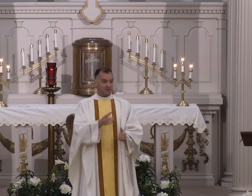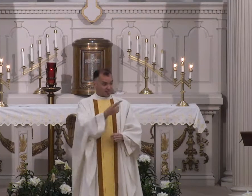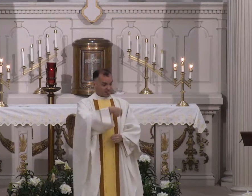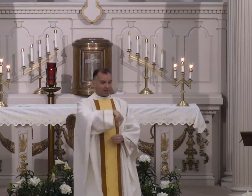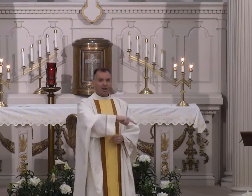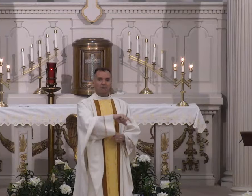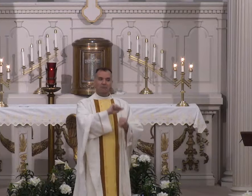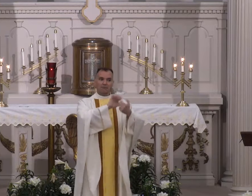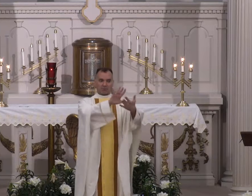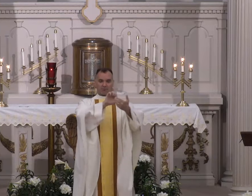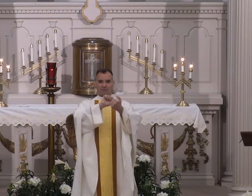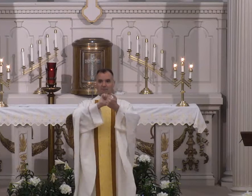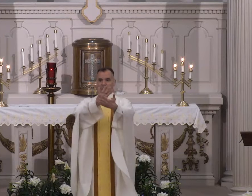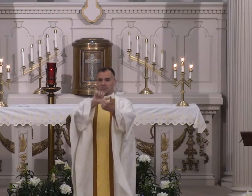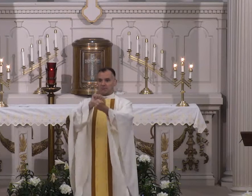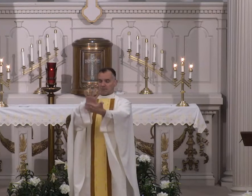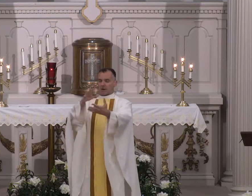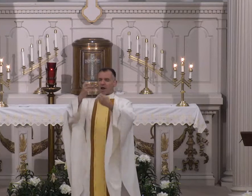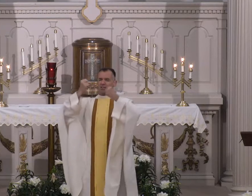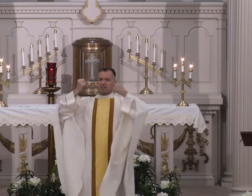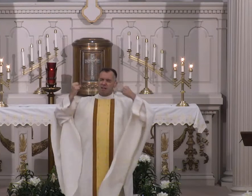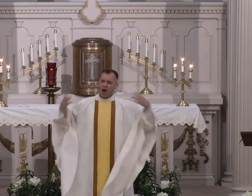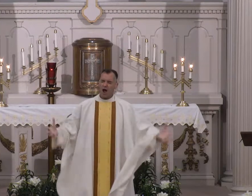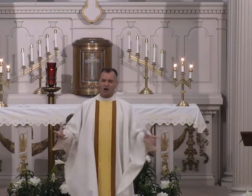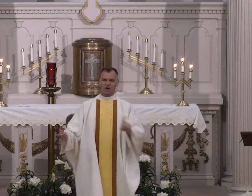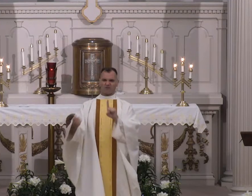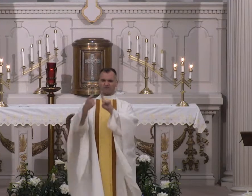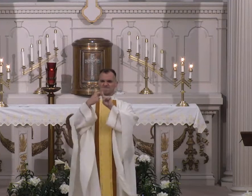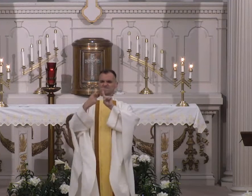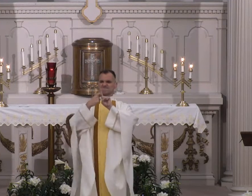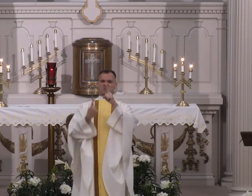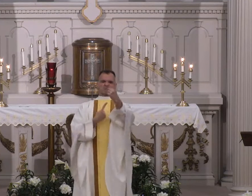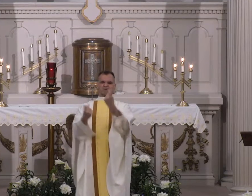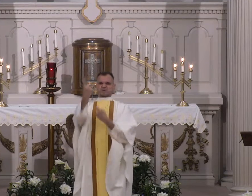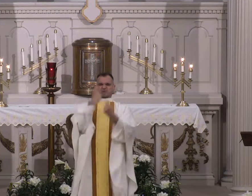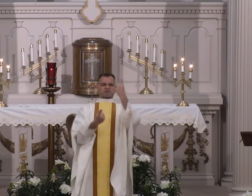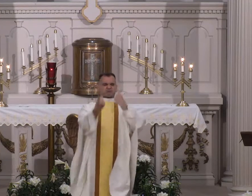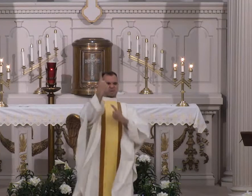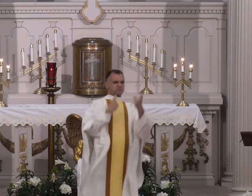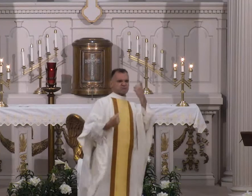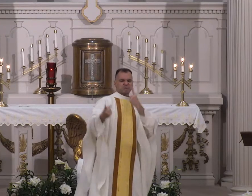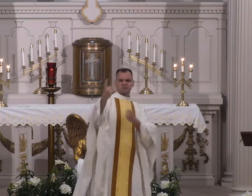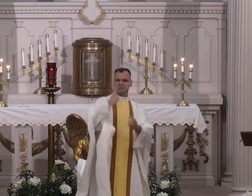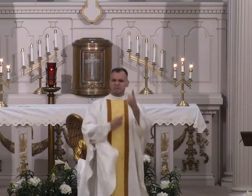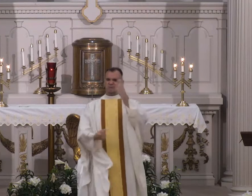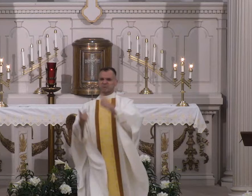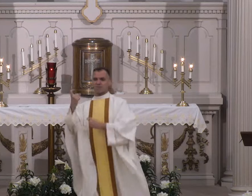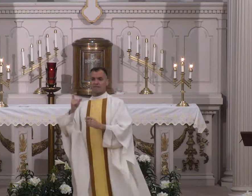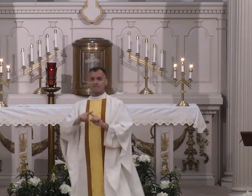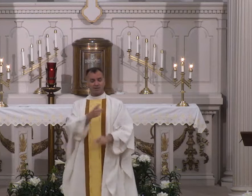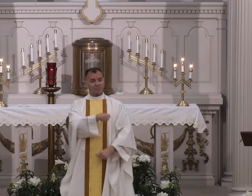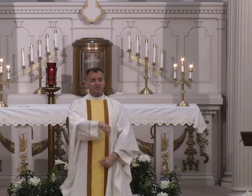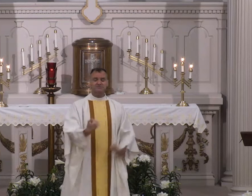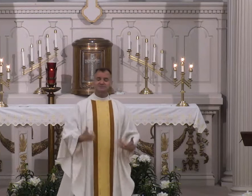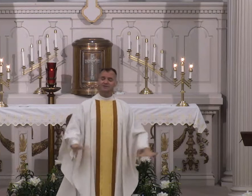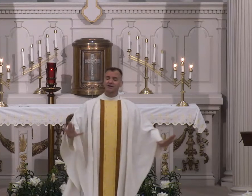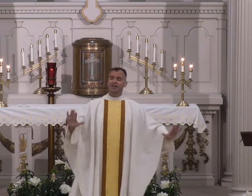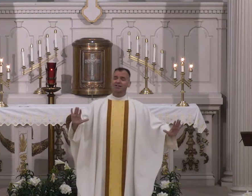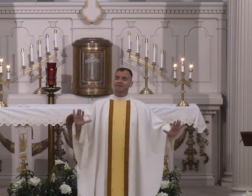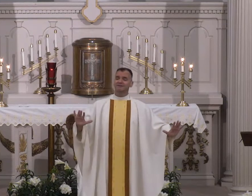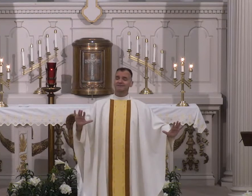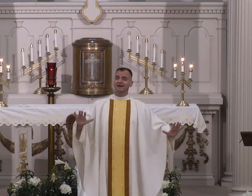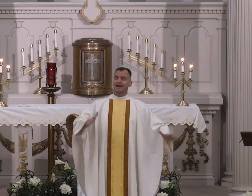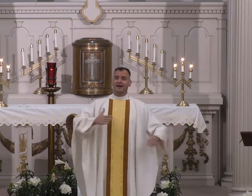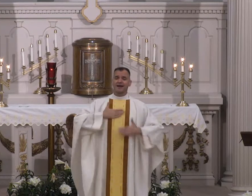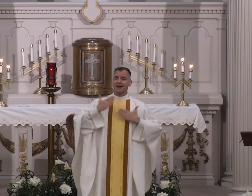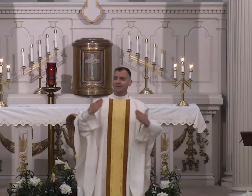The apostles, they were confronted with such terrible persecution,